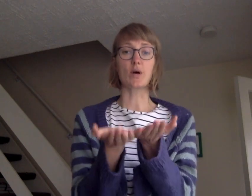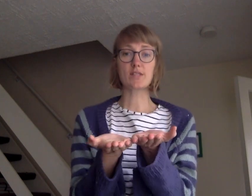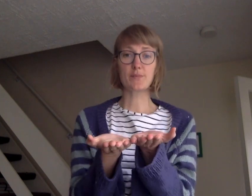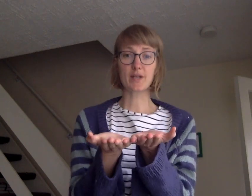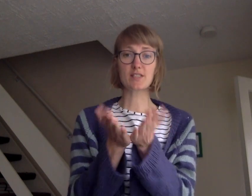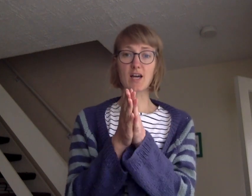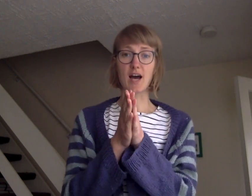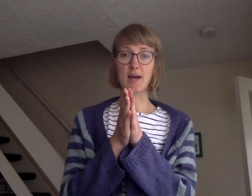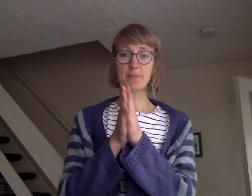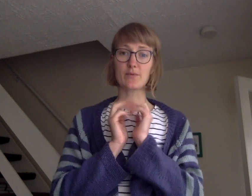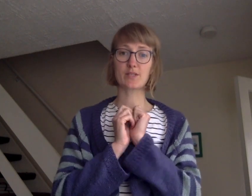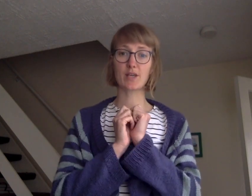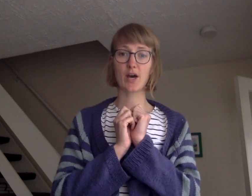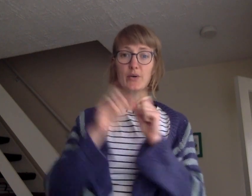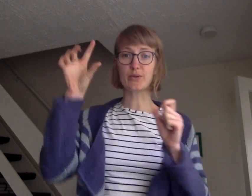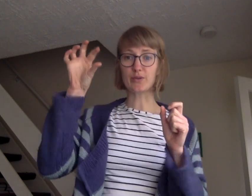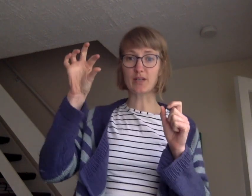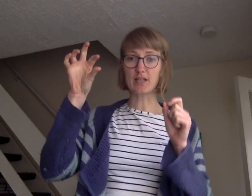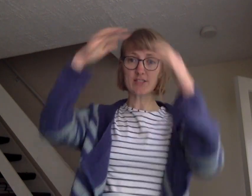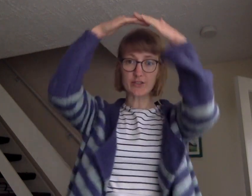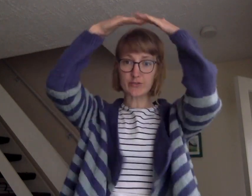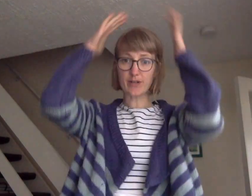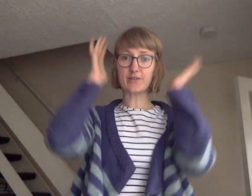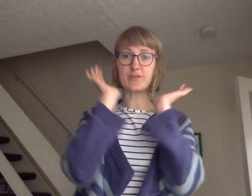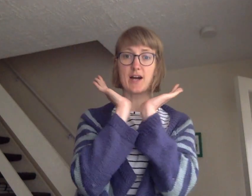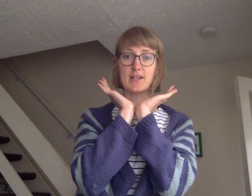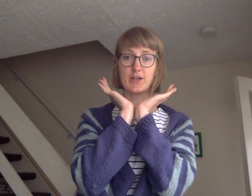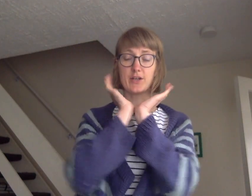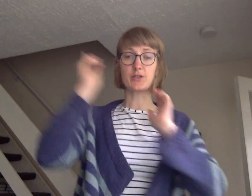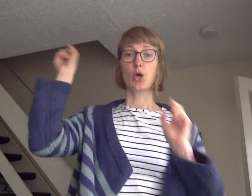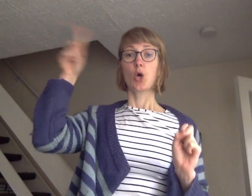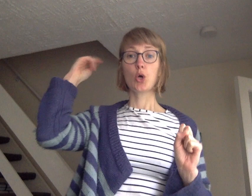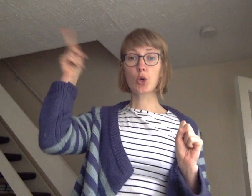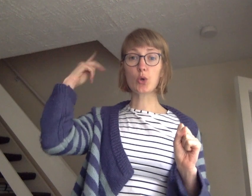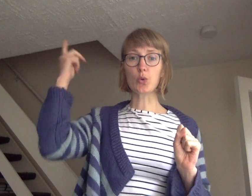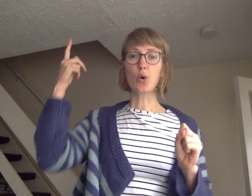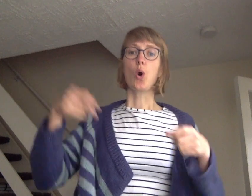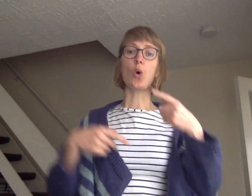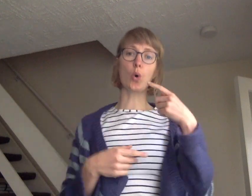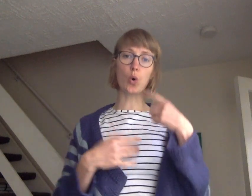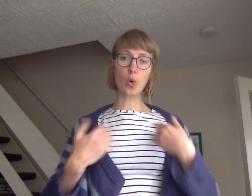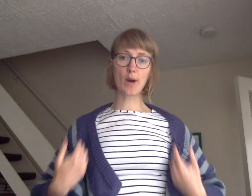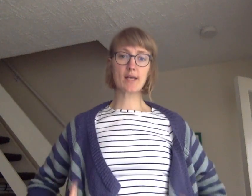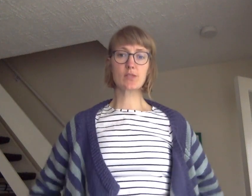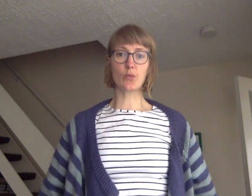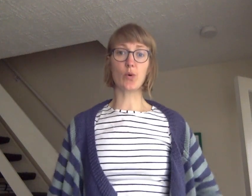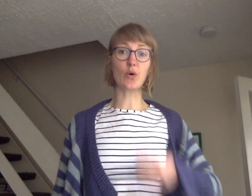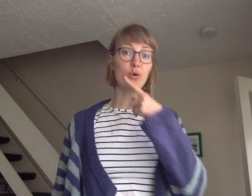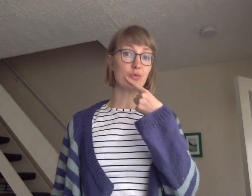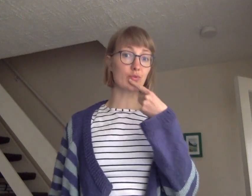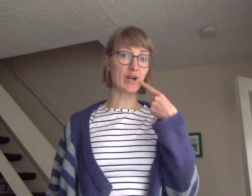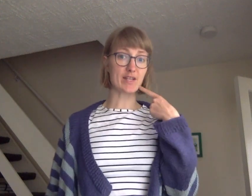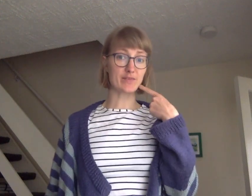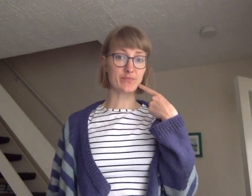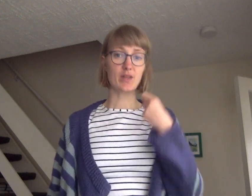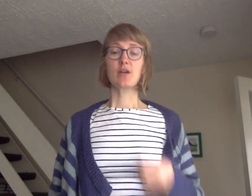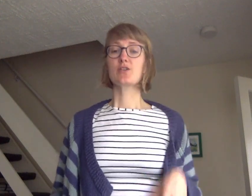Once upon a time there was a girl called Little Red Riding Hood who always wore red.